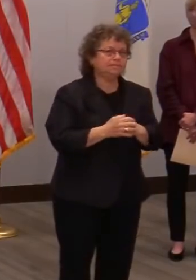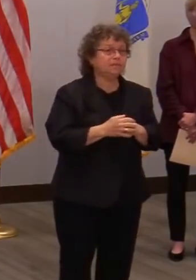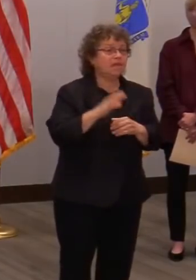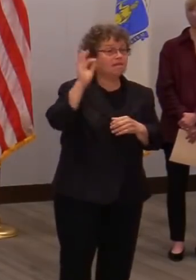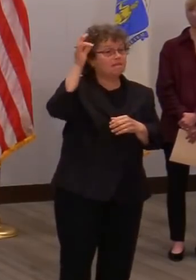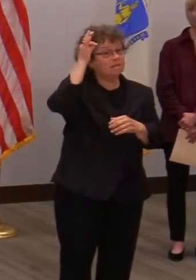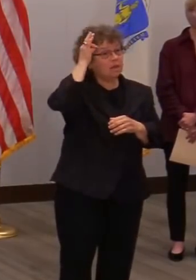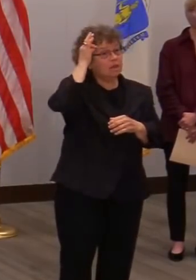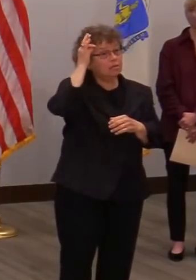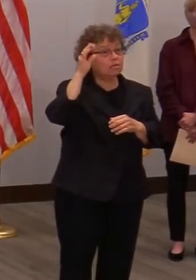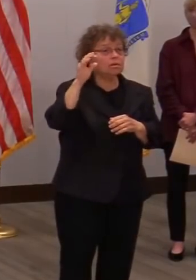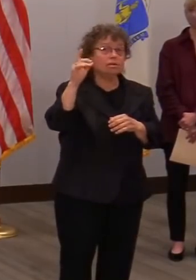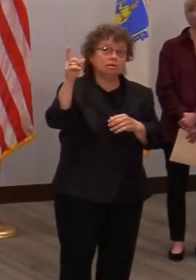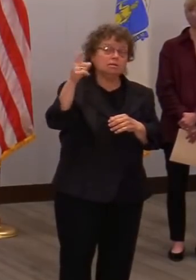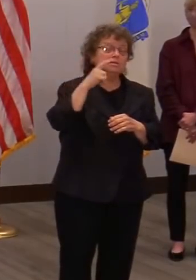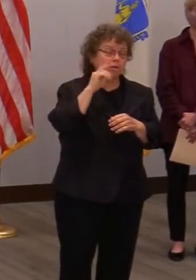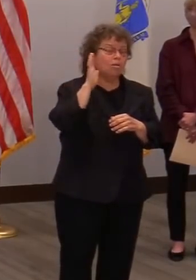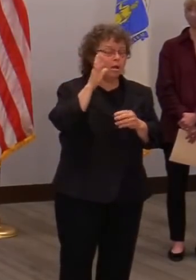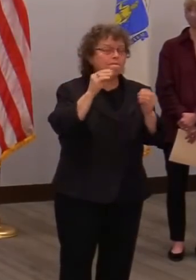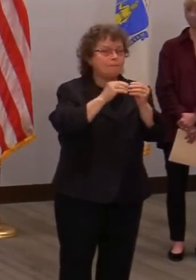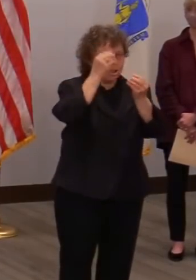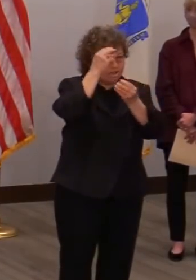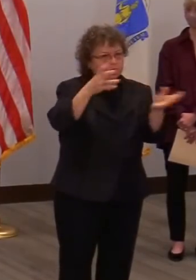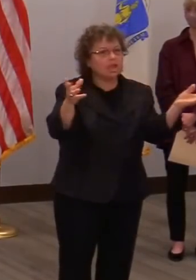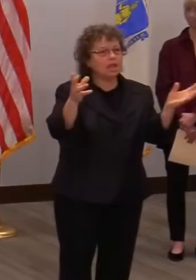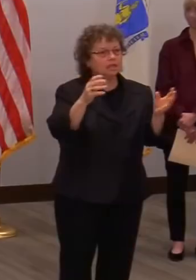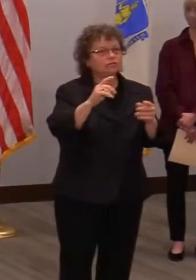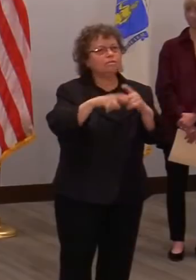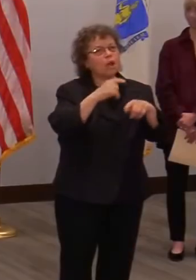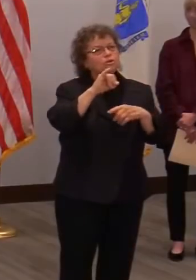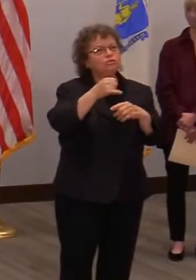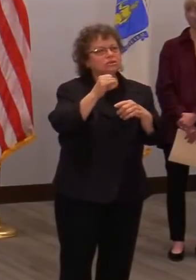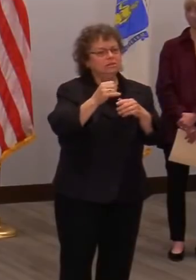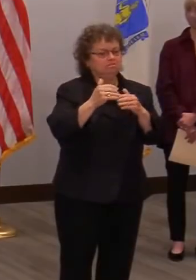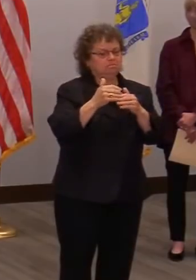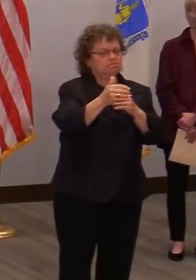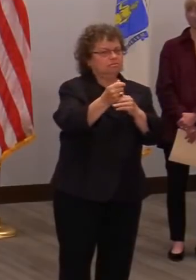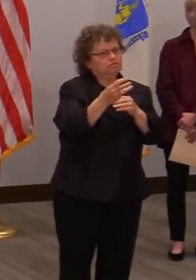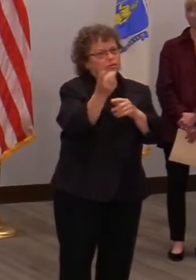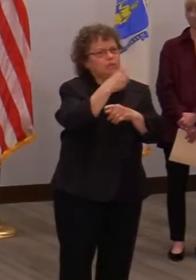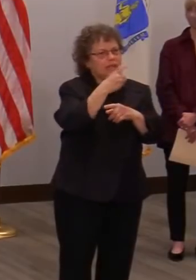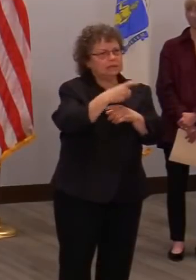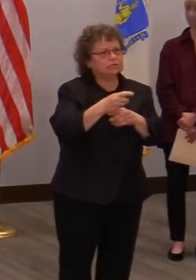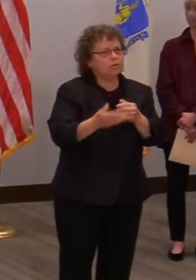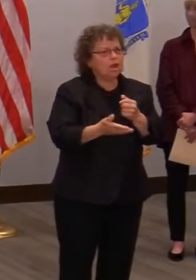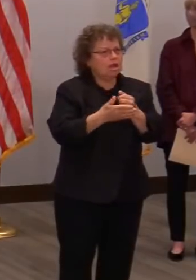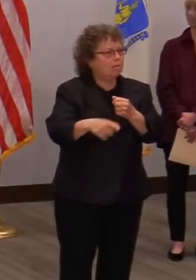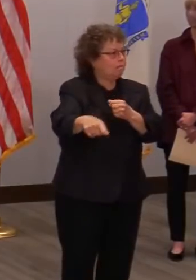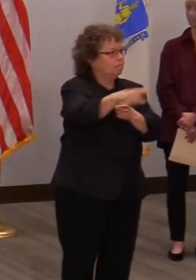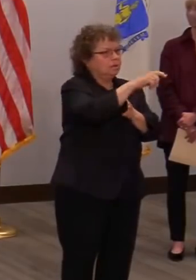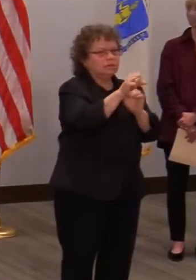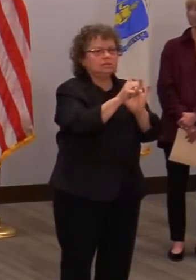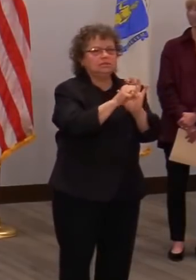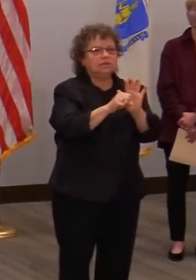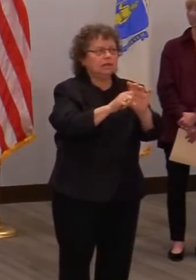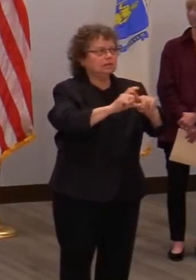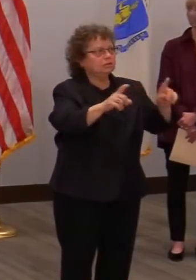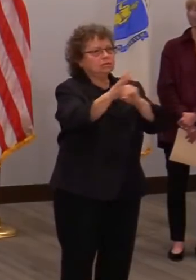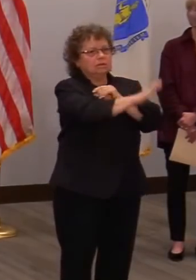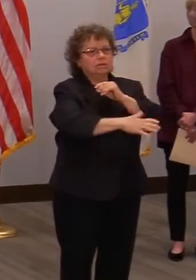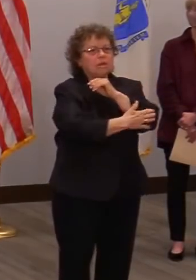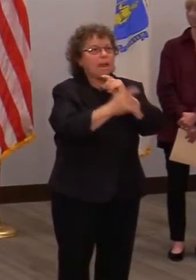federal officials, more information is expected to be available within days to help states manage vaccine distribution, and